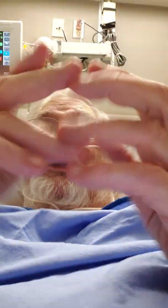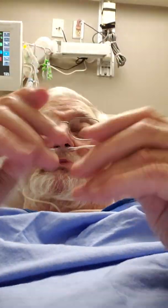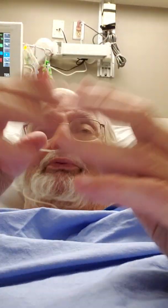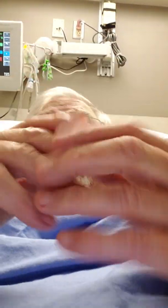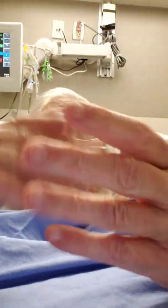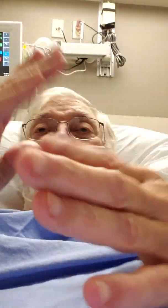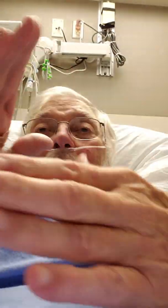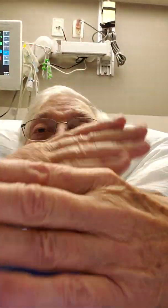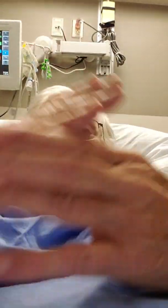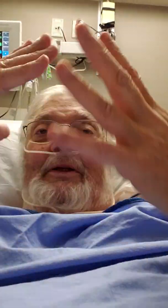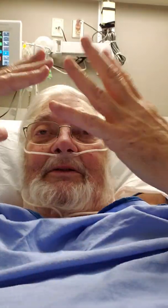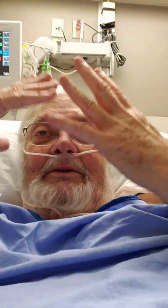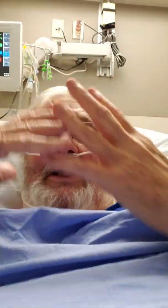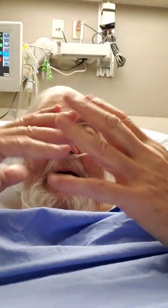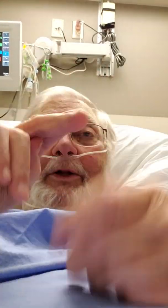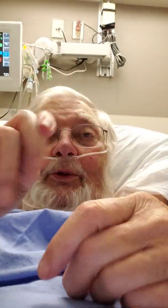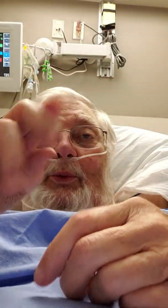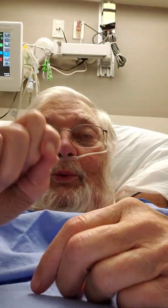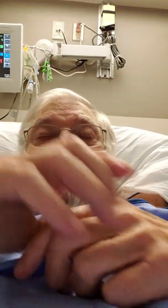interpreters say bad news.